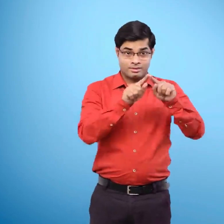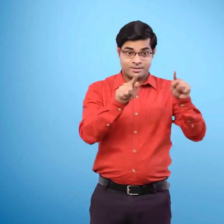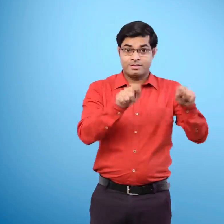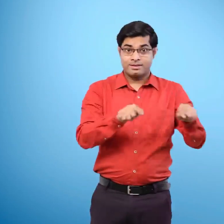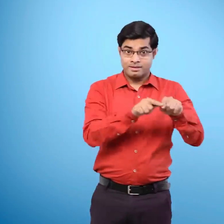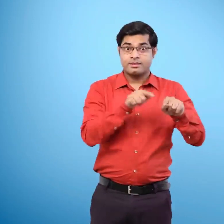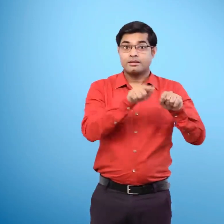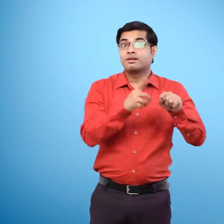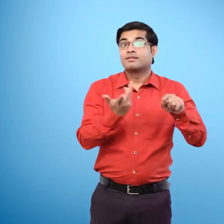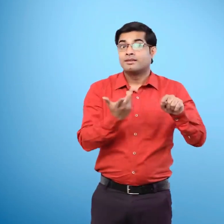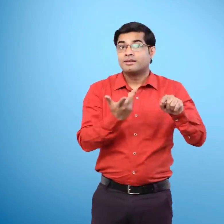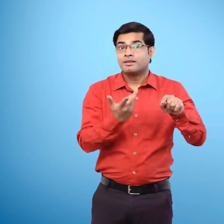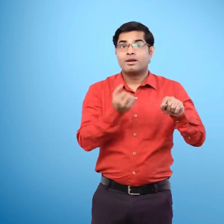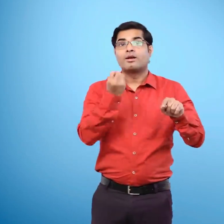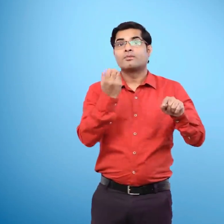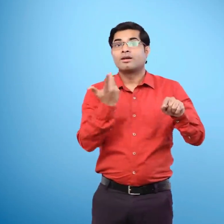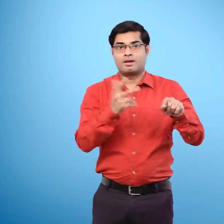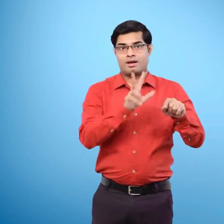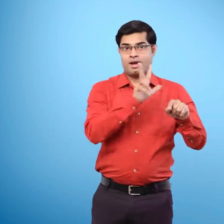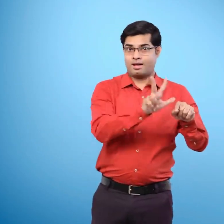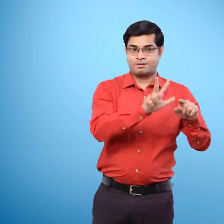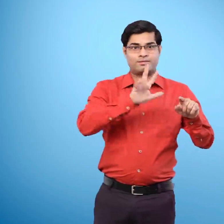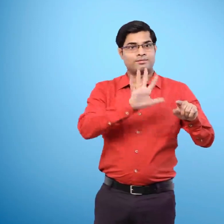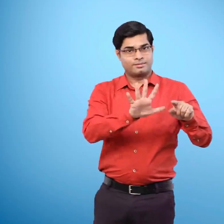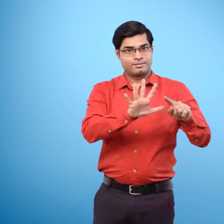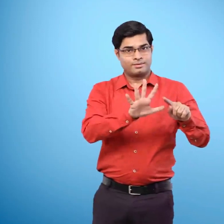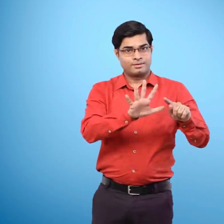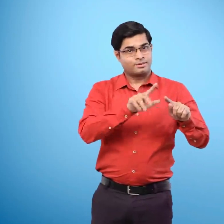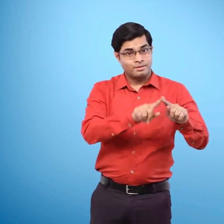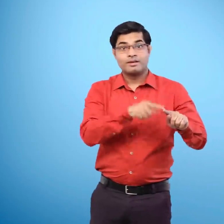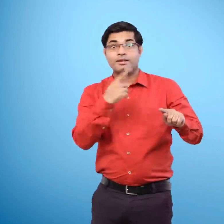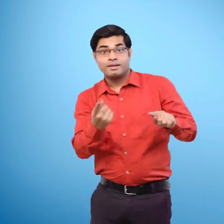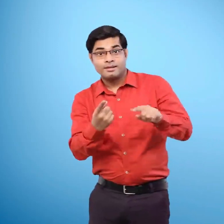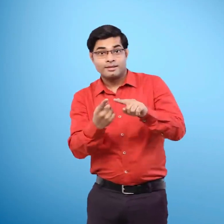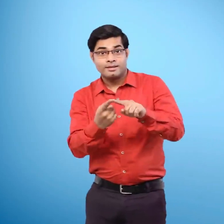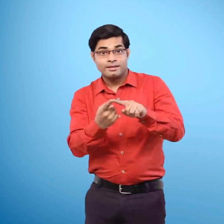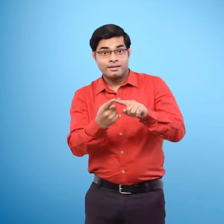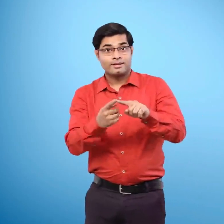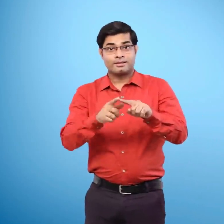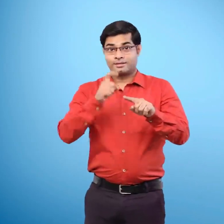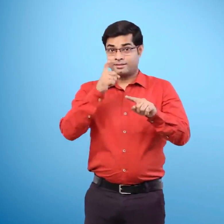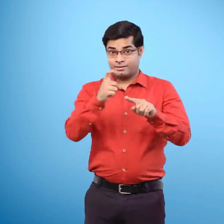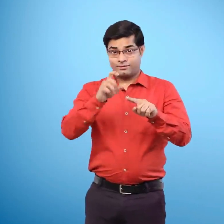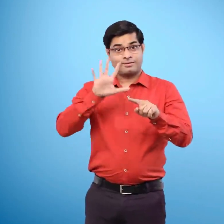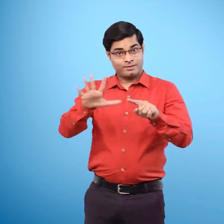Box 1. Number 85. Box 2. Number